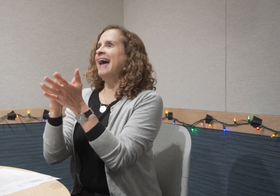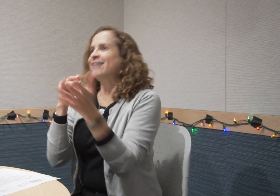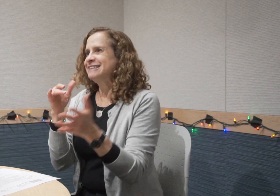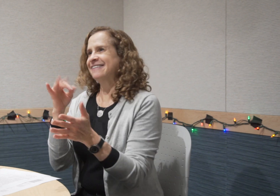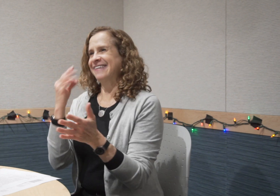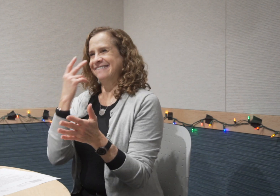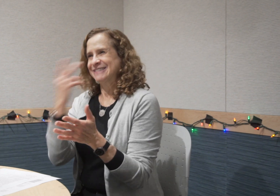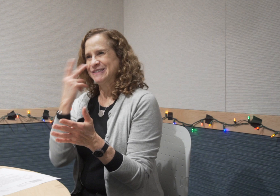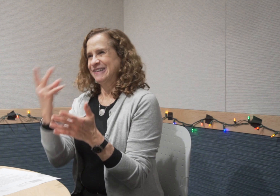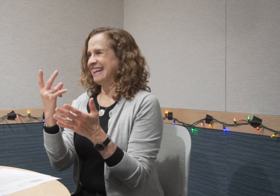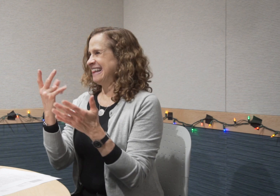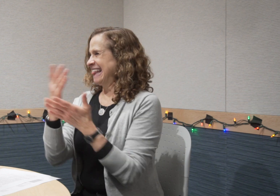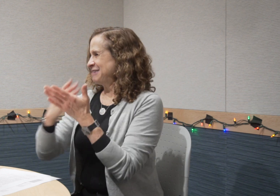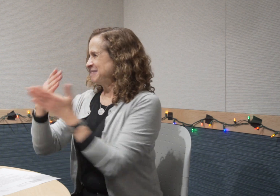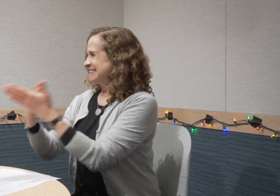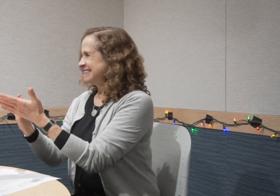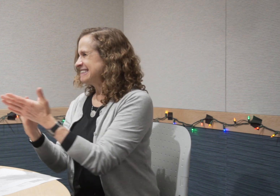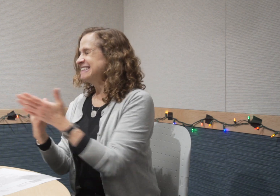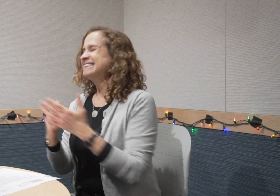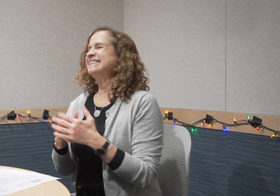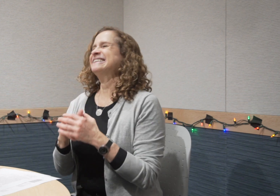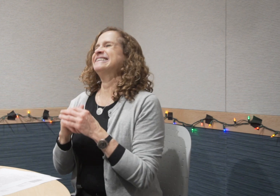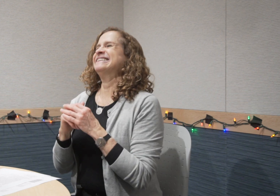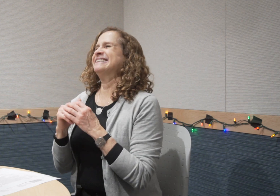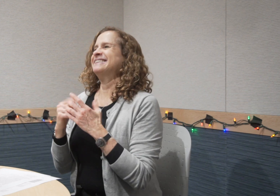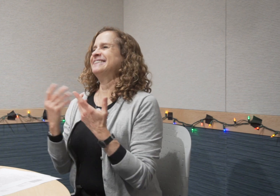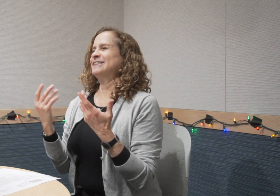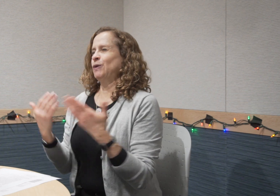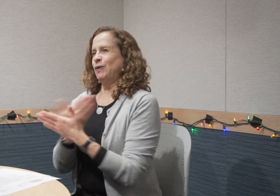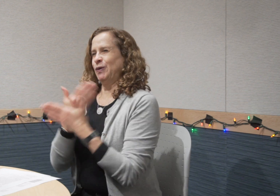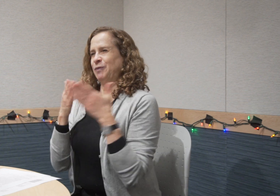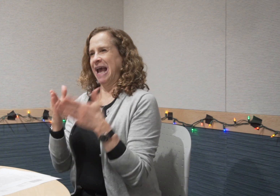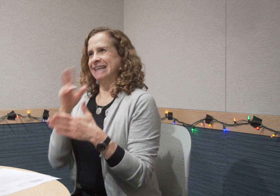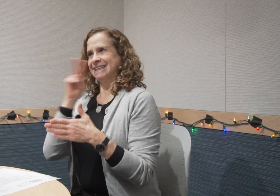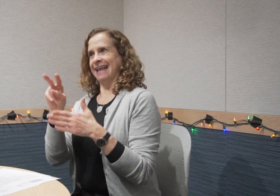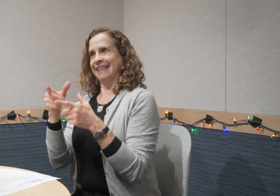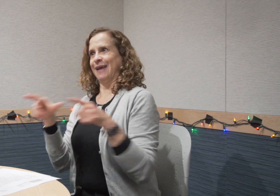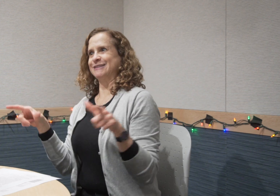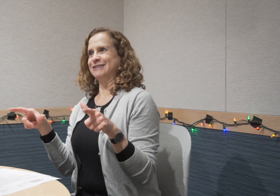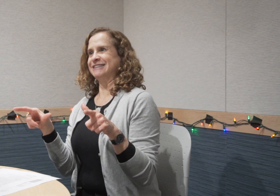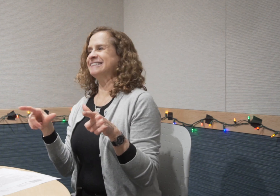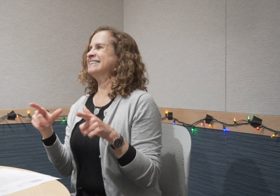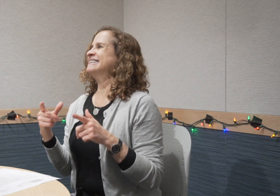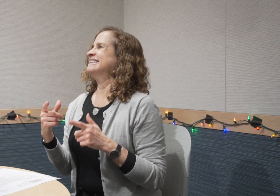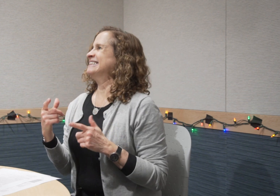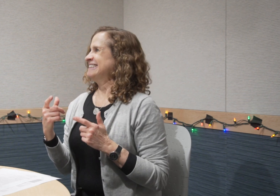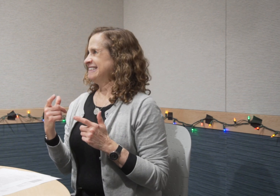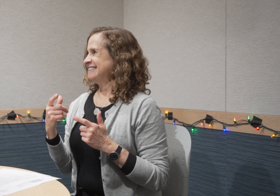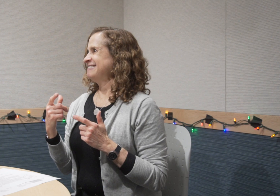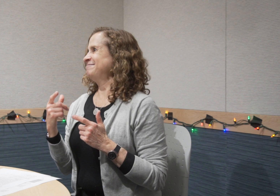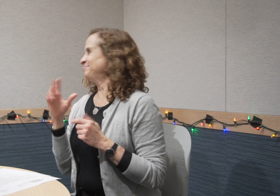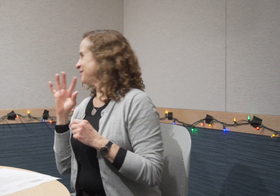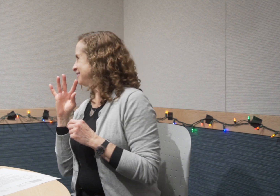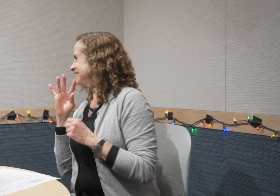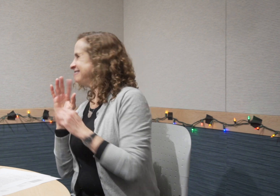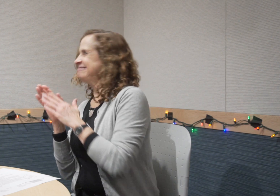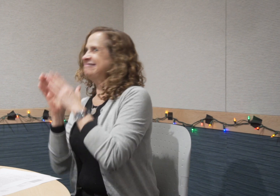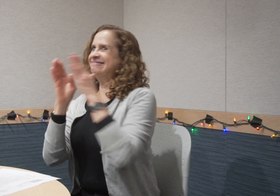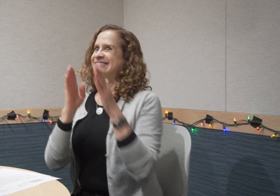So, there's advantages to that. It's a new way to see language.